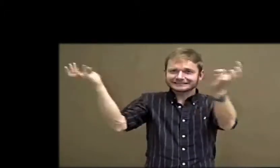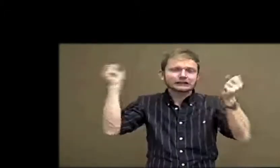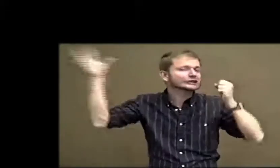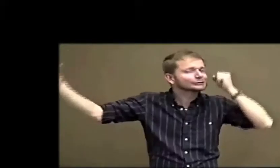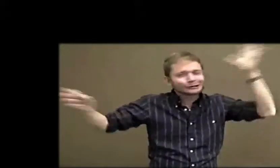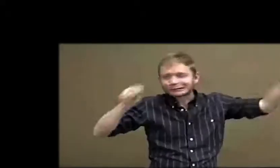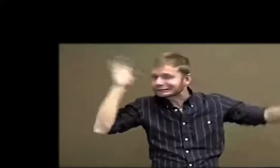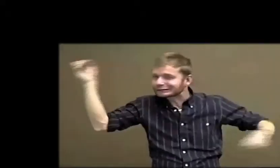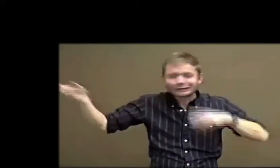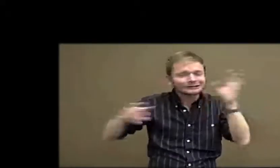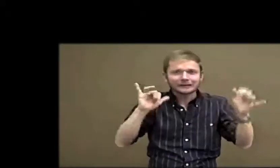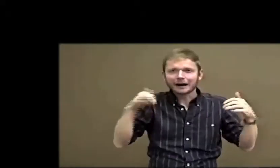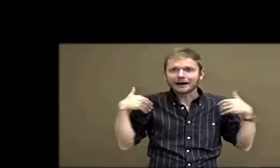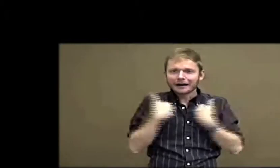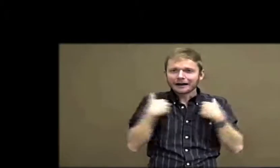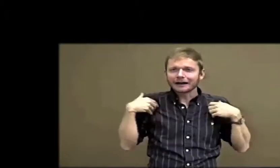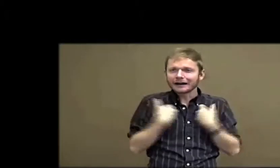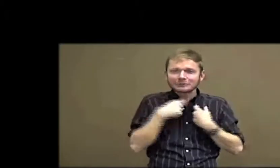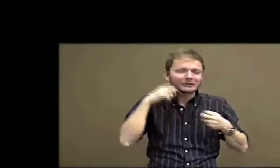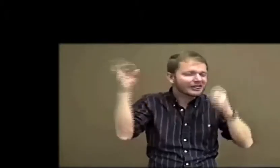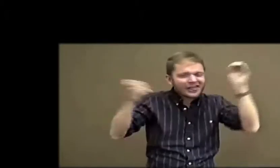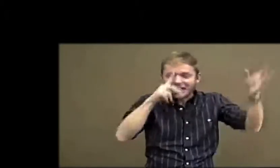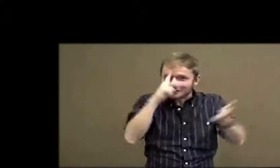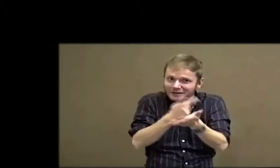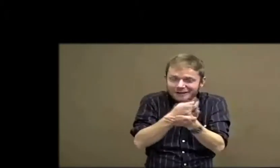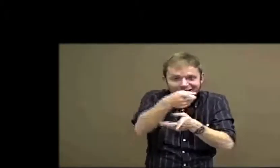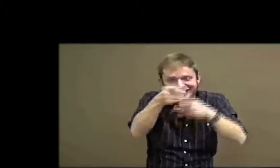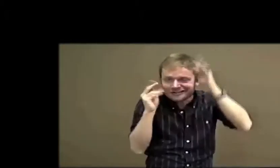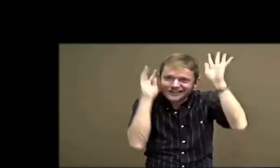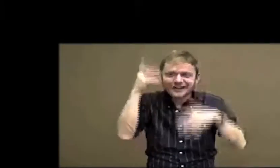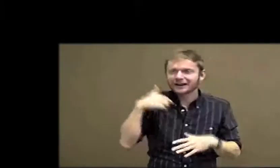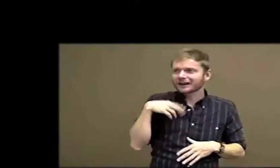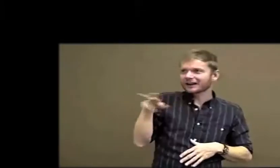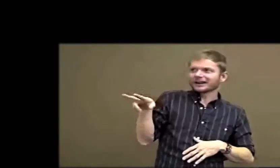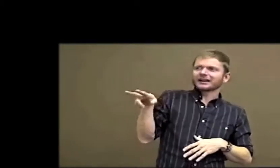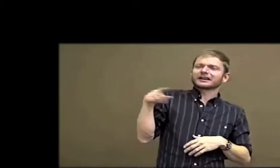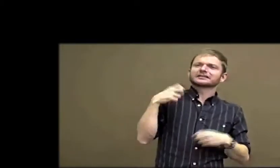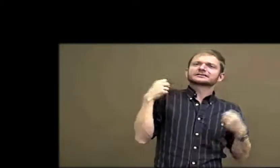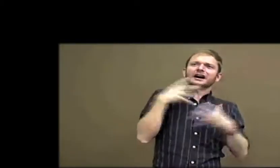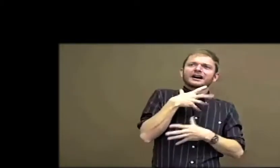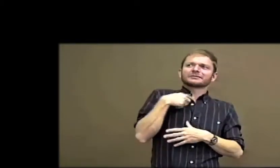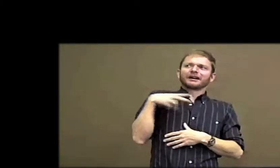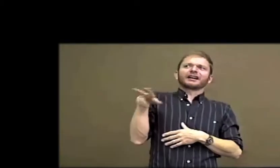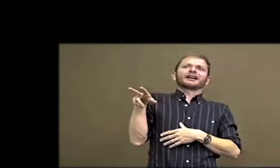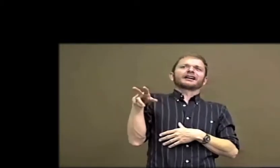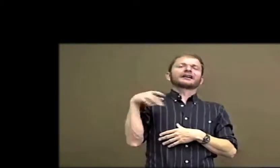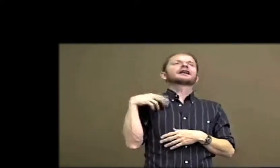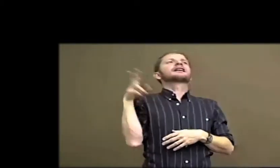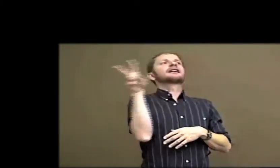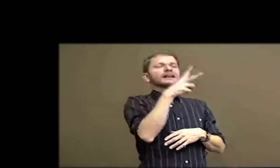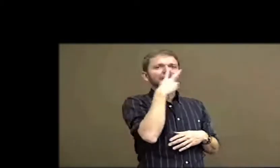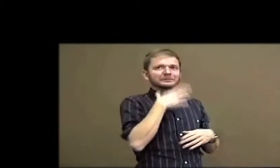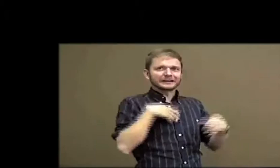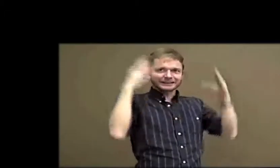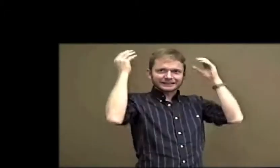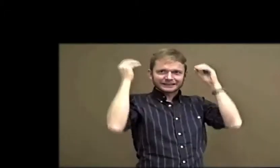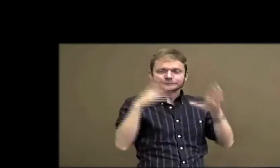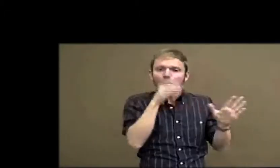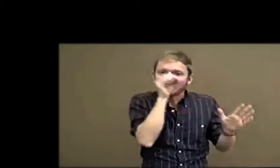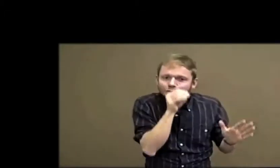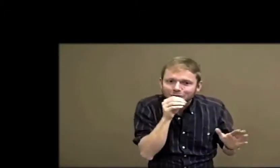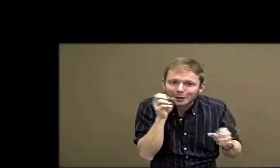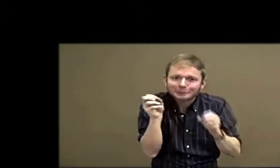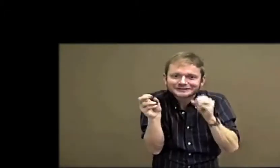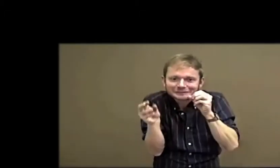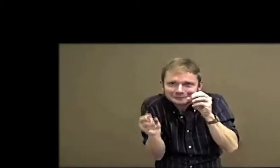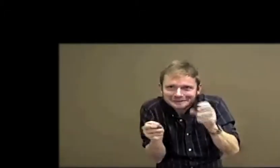kids signing in a way that was different than what I was used to. I was really scared. I looked at my teacher. She was signing